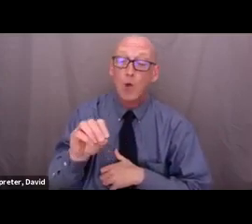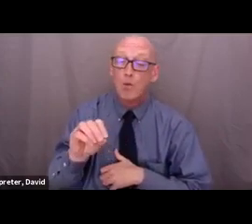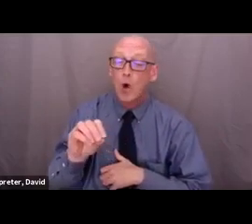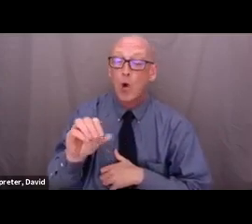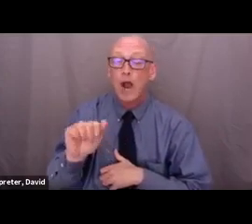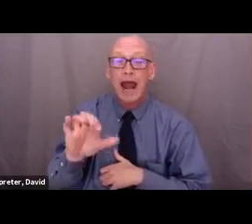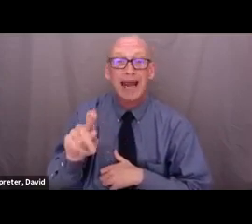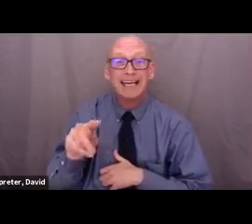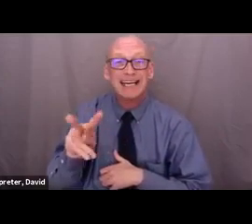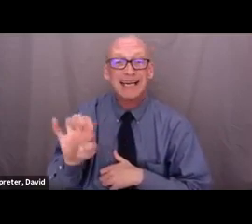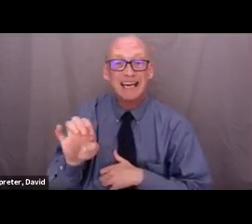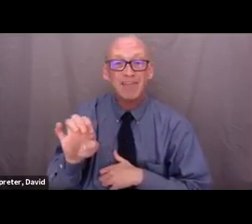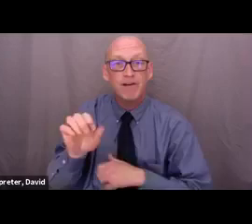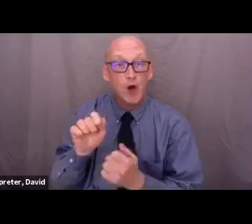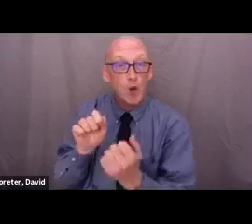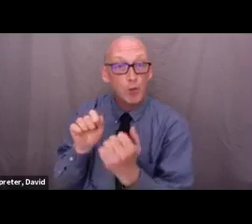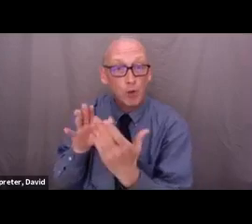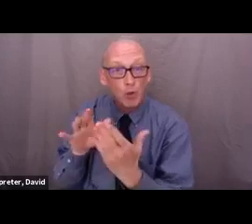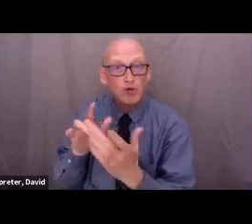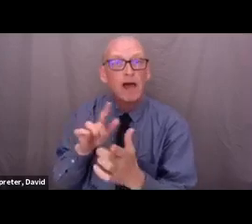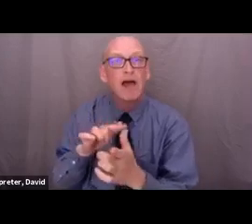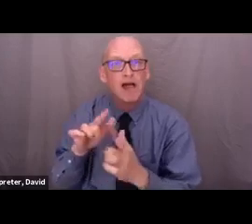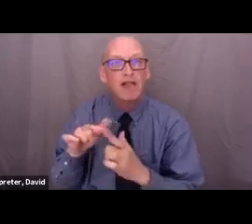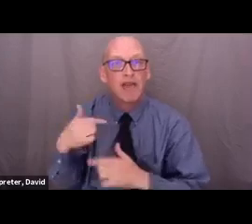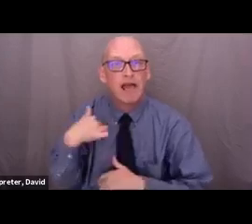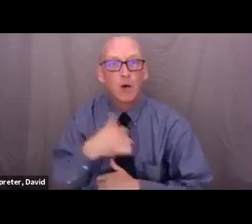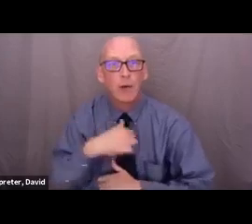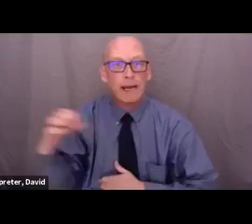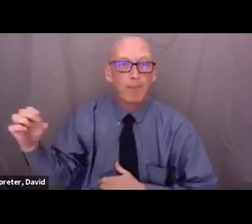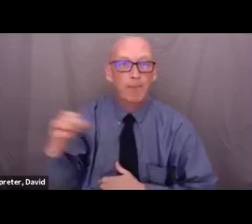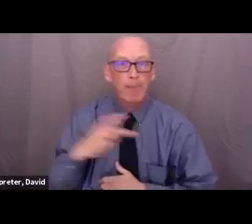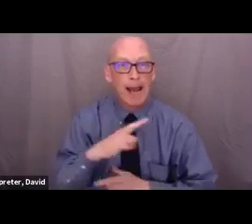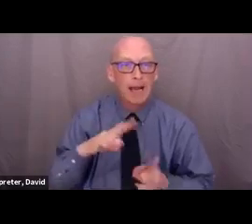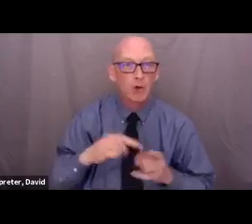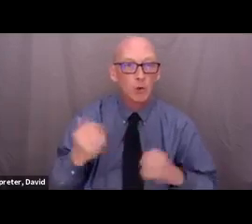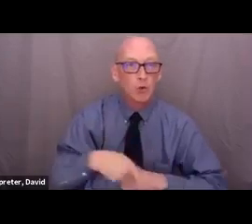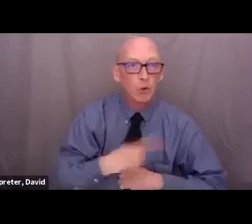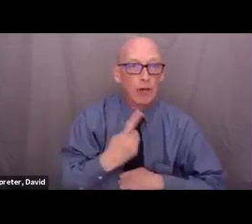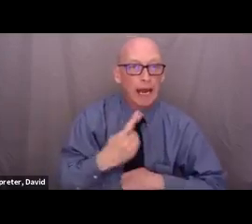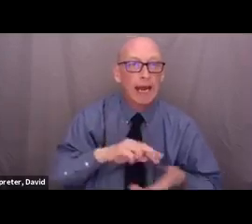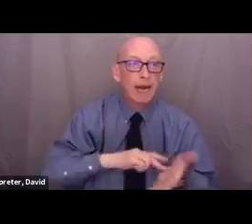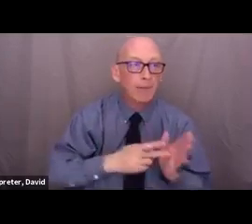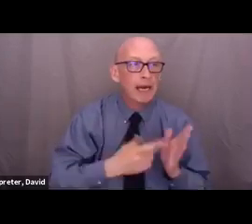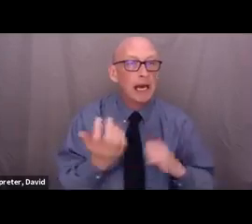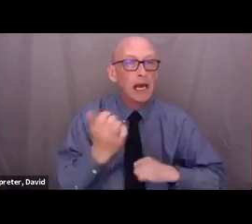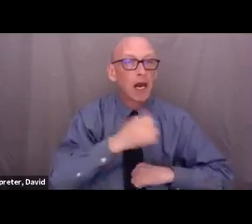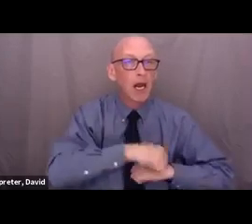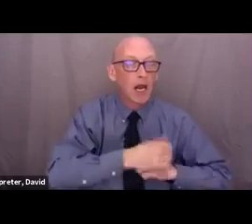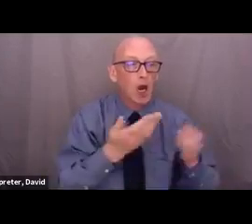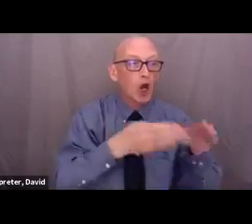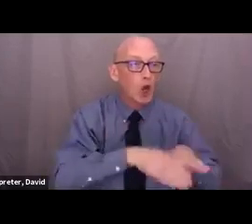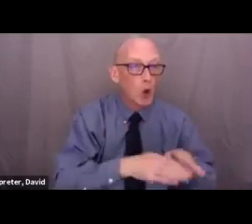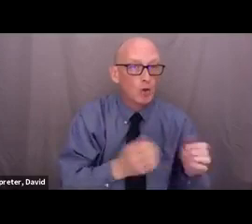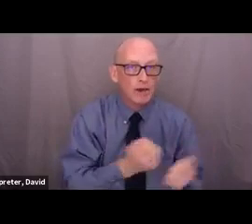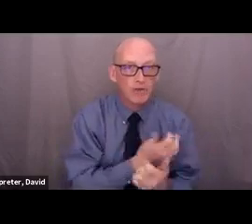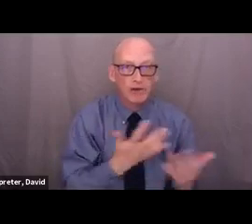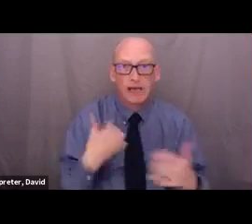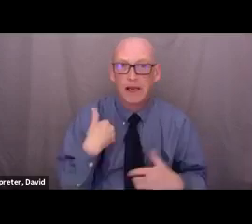right back to where we are today in having to close things down, and we just can't afford that in so many